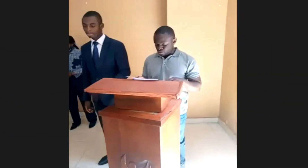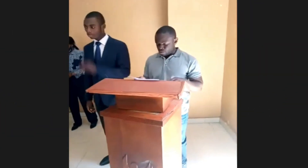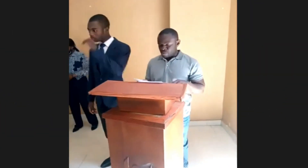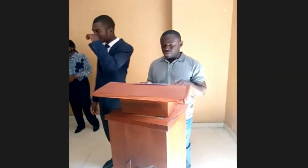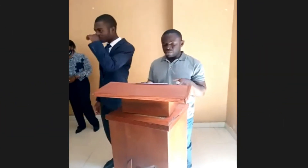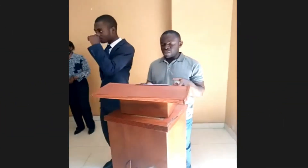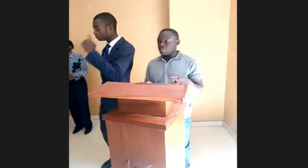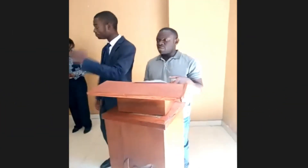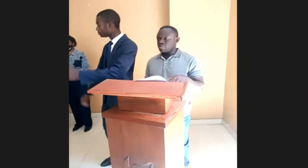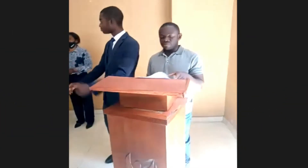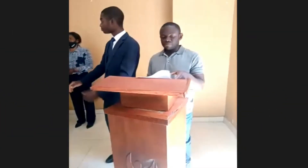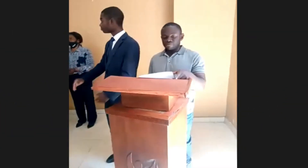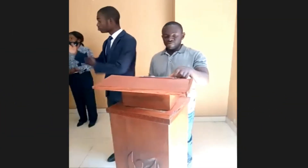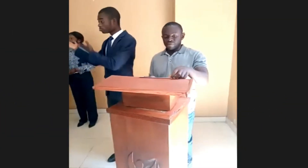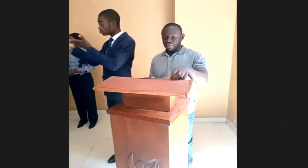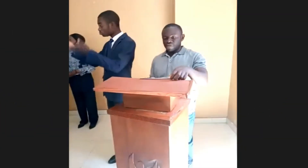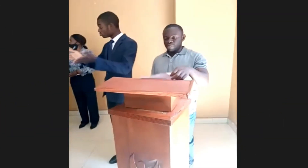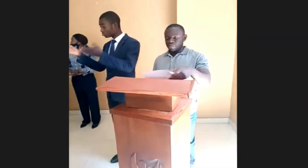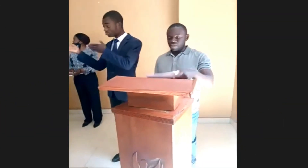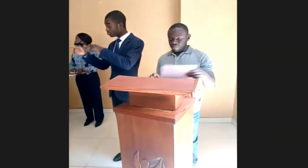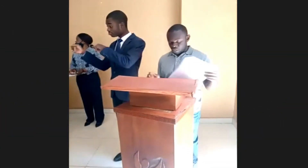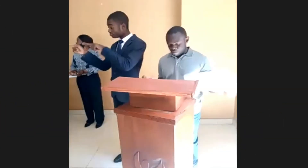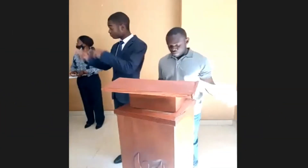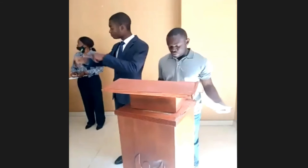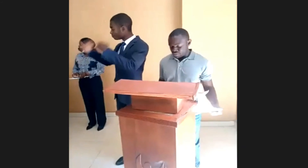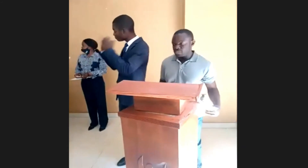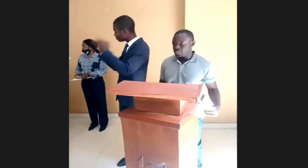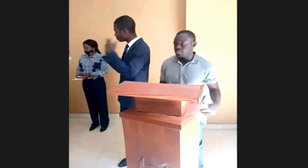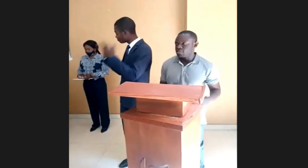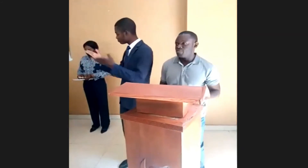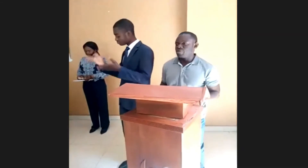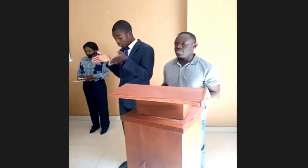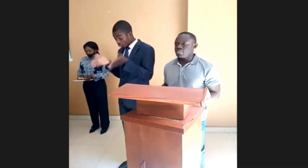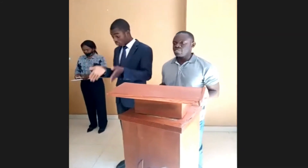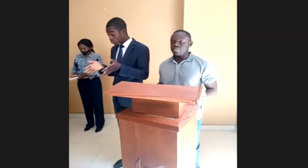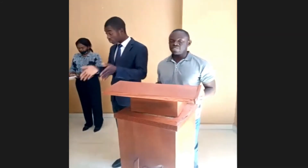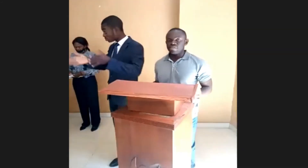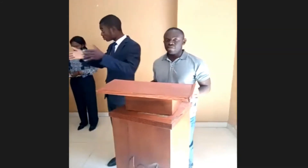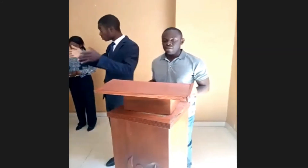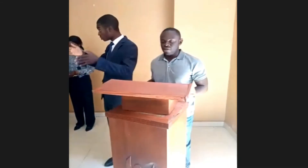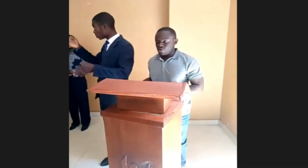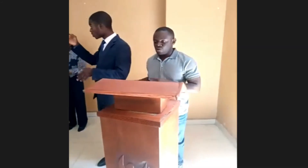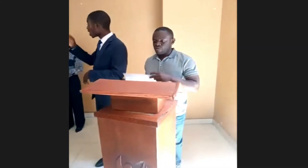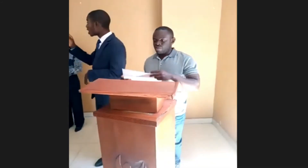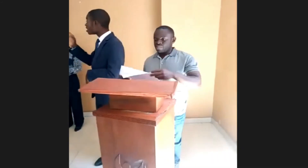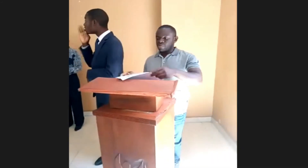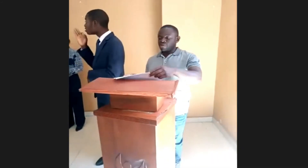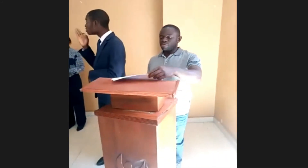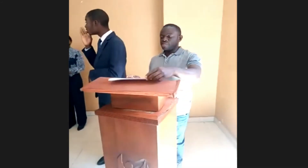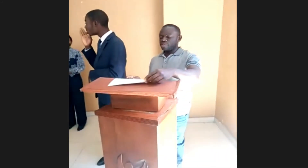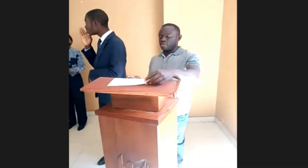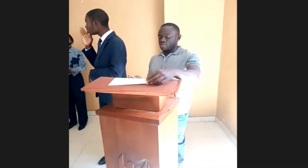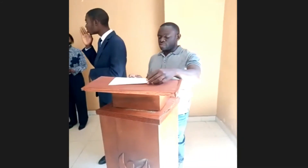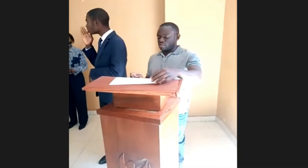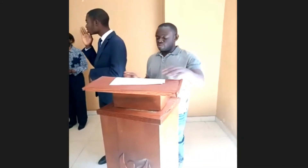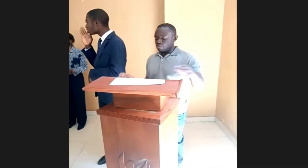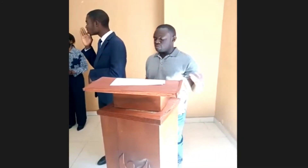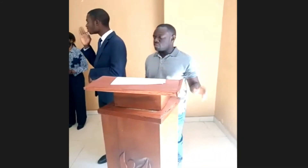Thank you so much for coming. I'm here in my capacity as the President of Zambia.